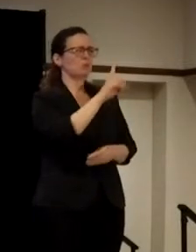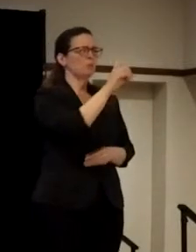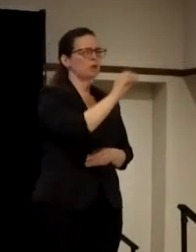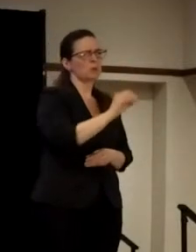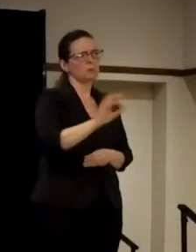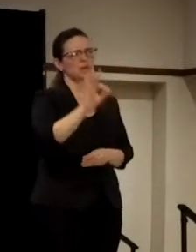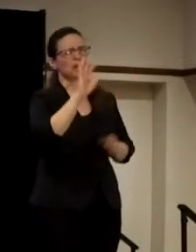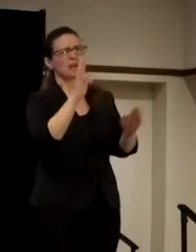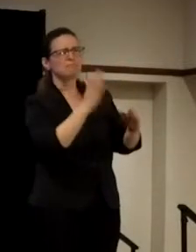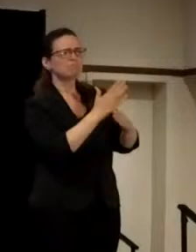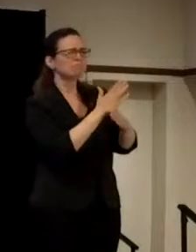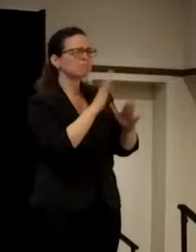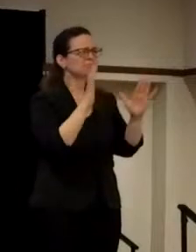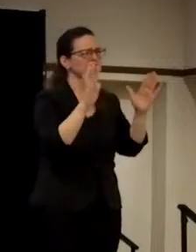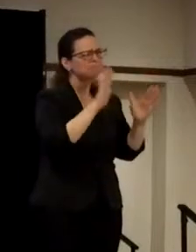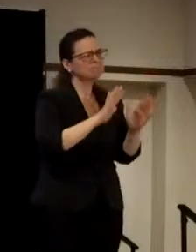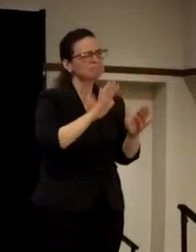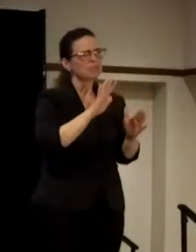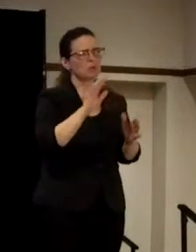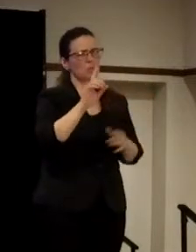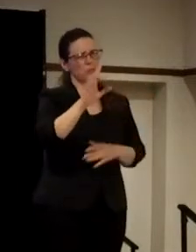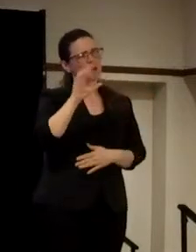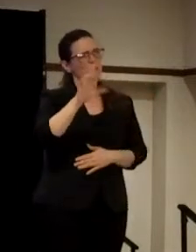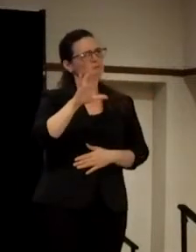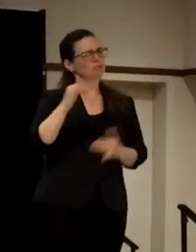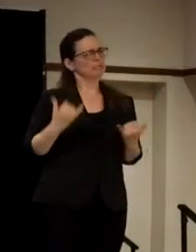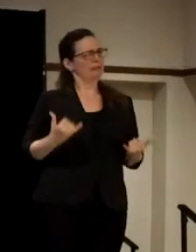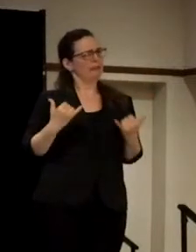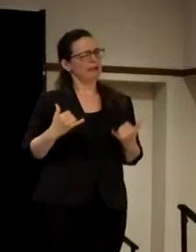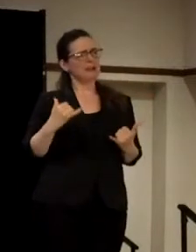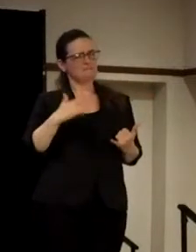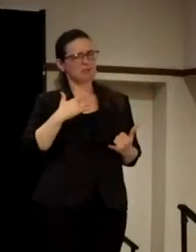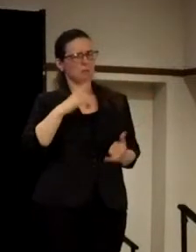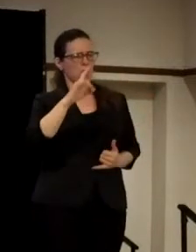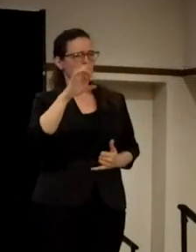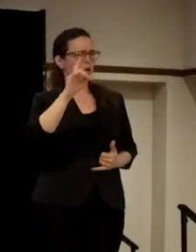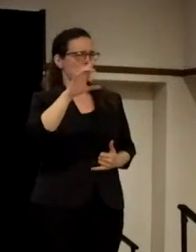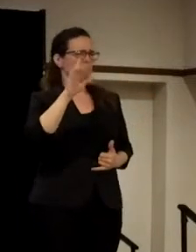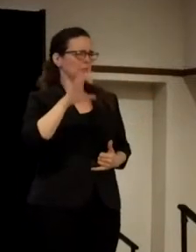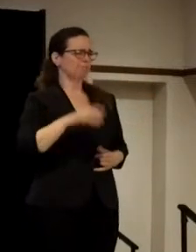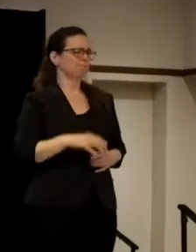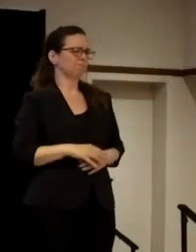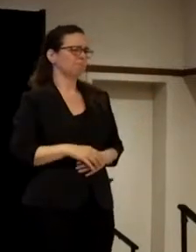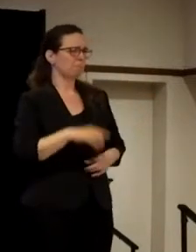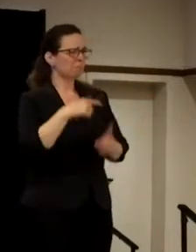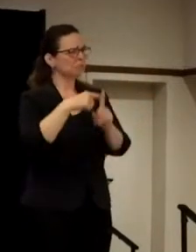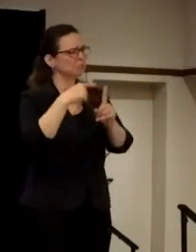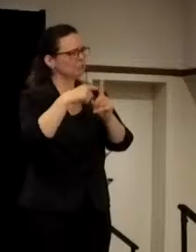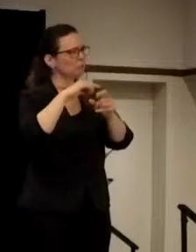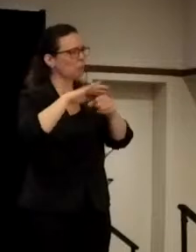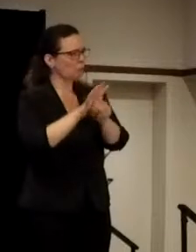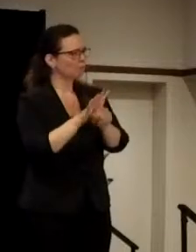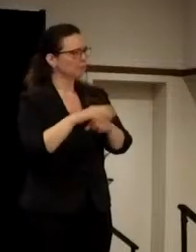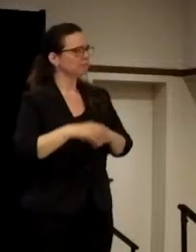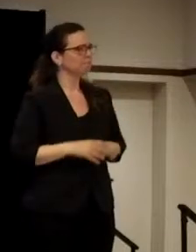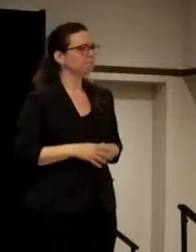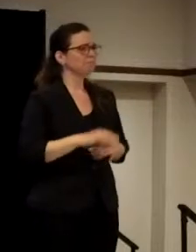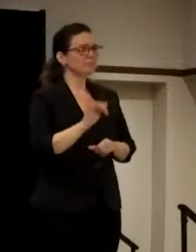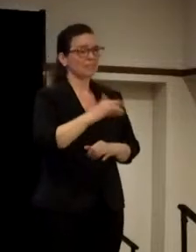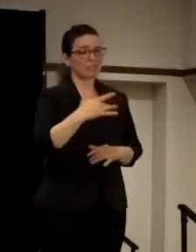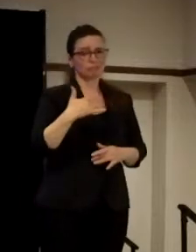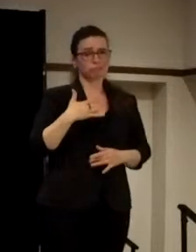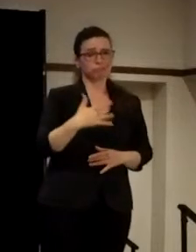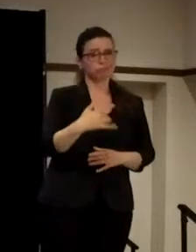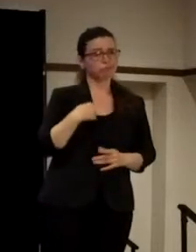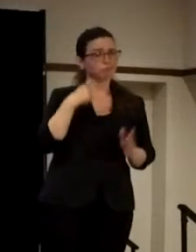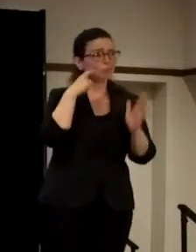100. So that's where the cases are. Overall, same trend. 73% of the cases